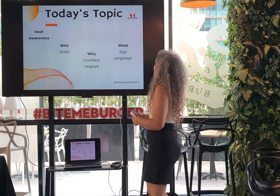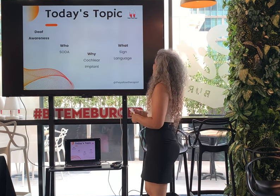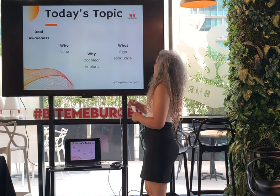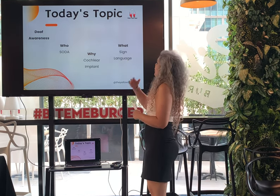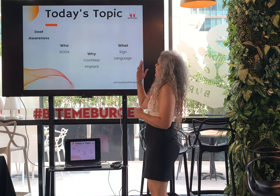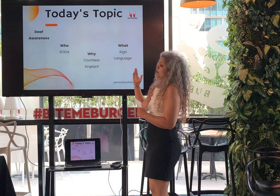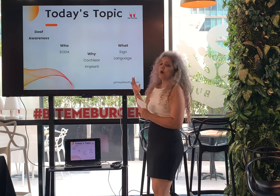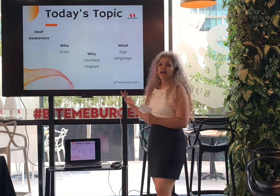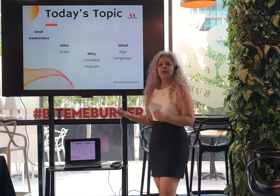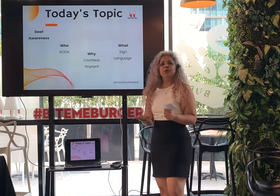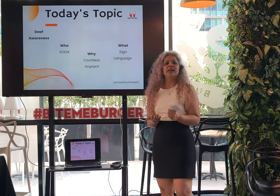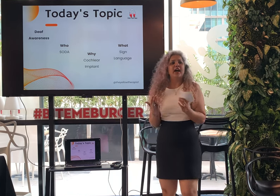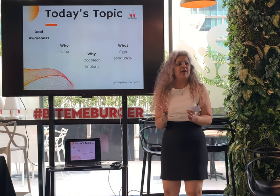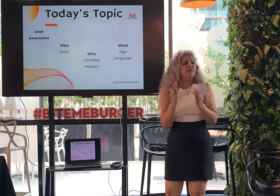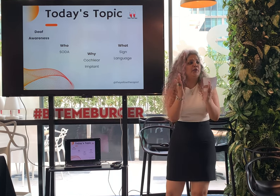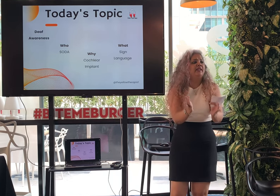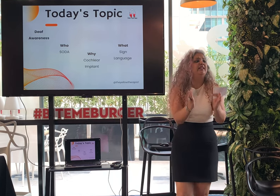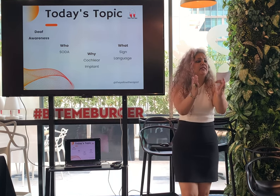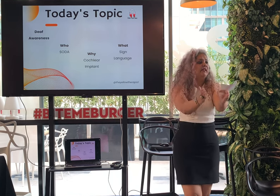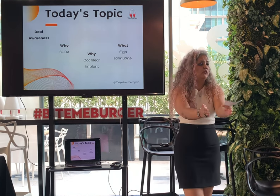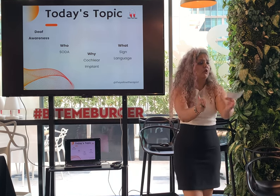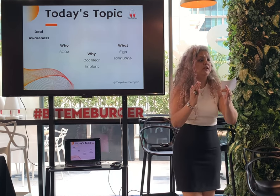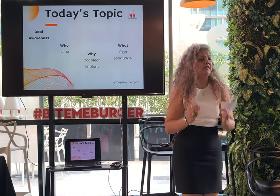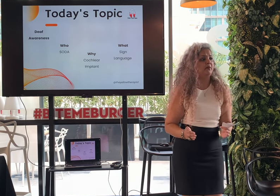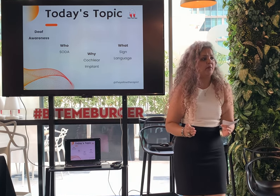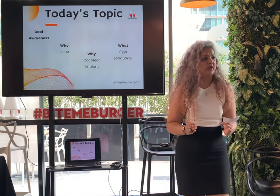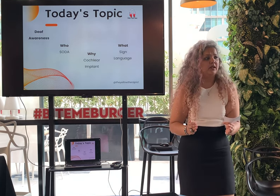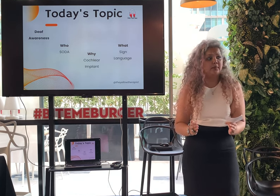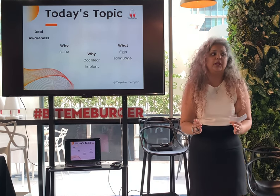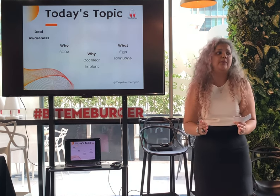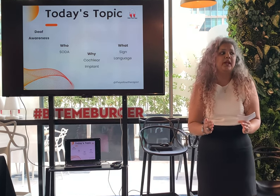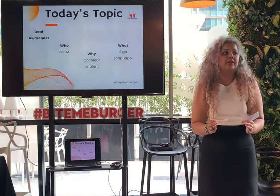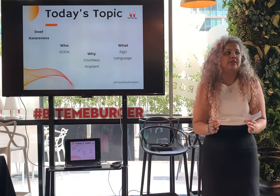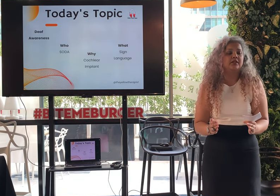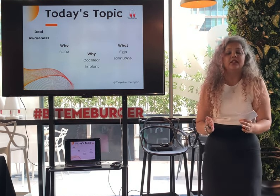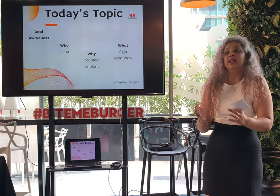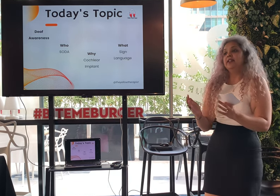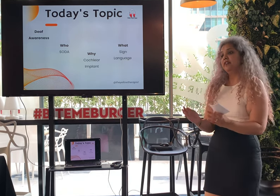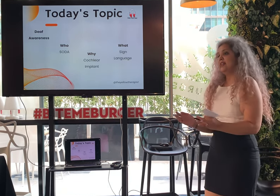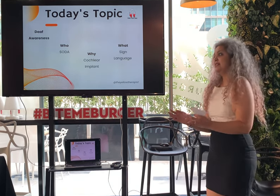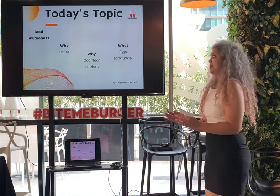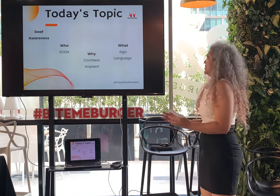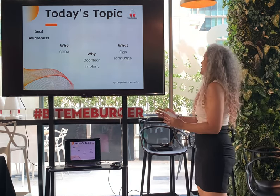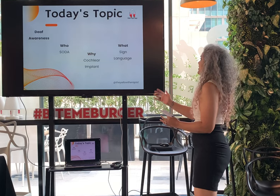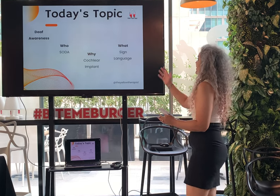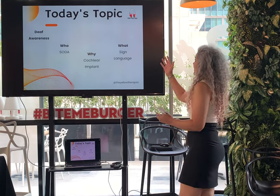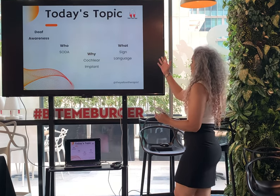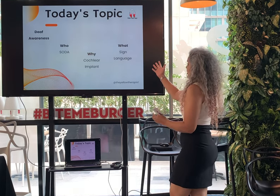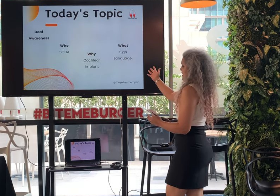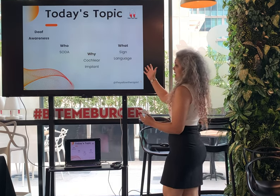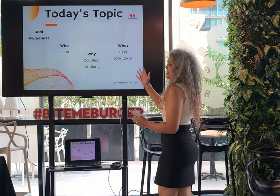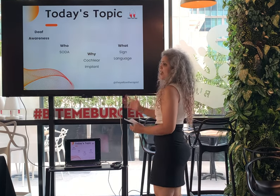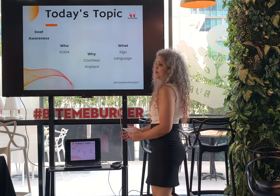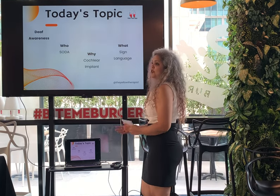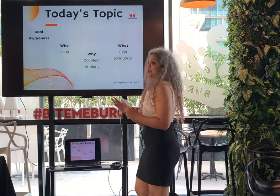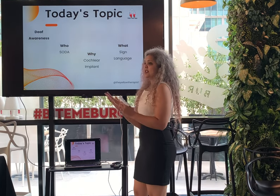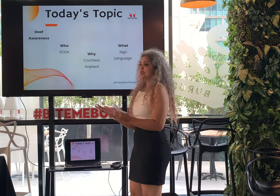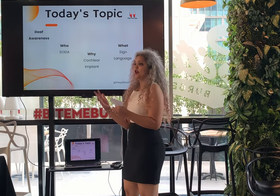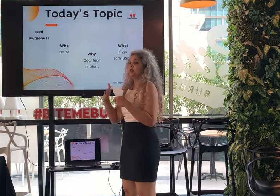But why do we have to reach that cochlear implant? The reason is sign language is not